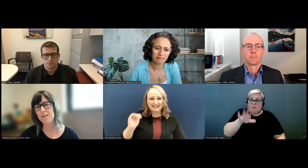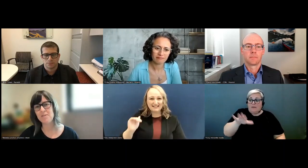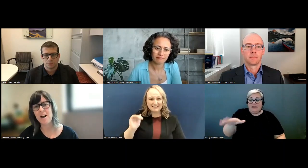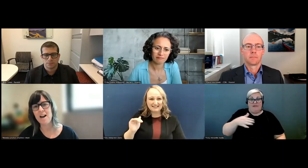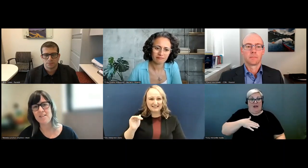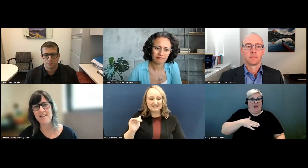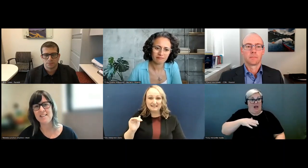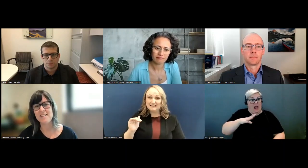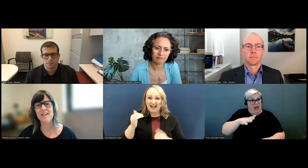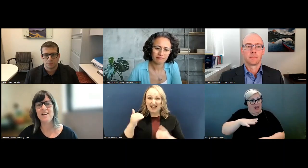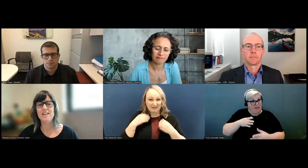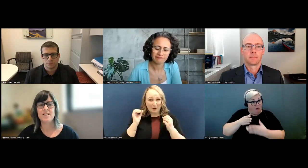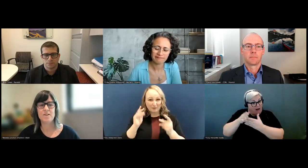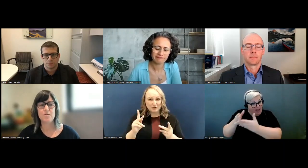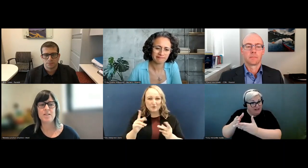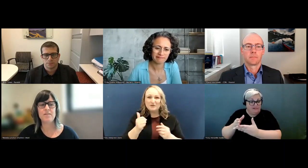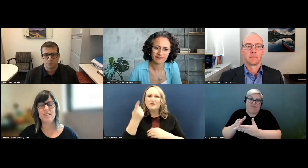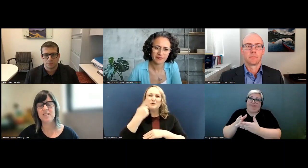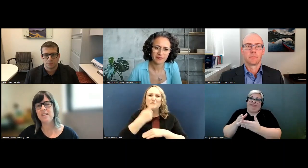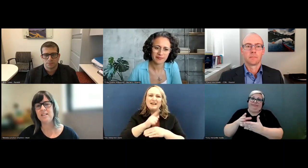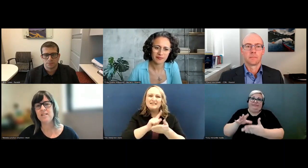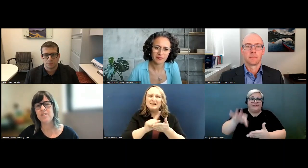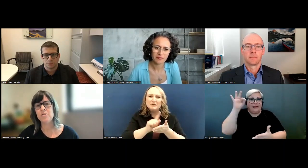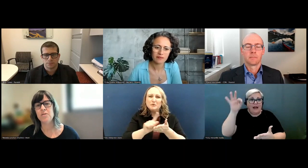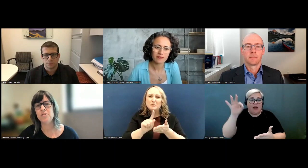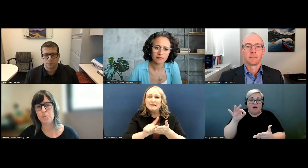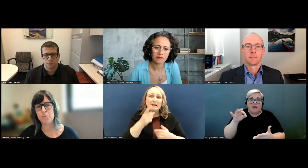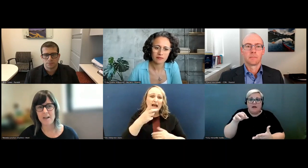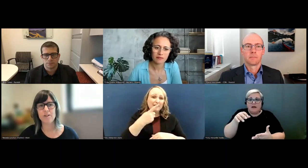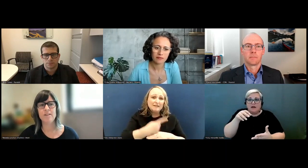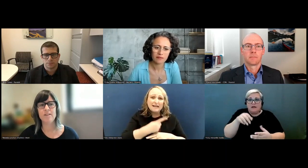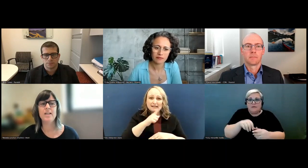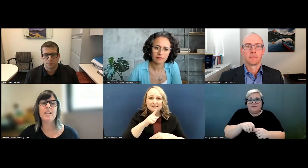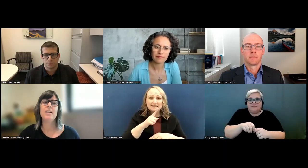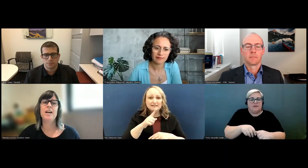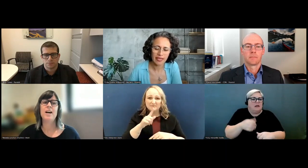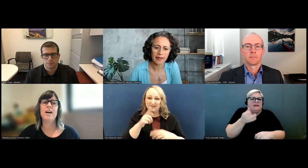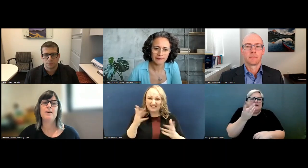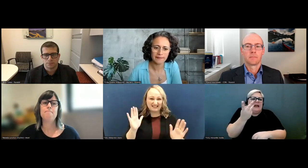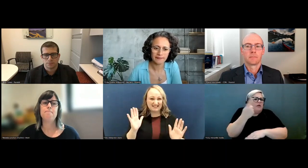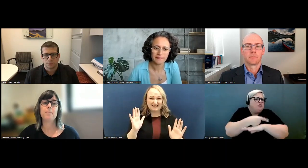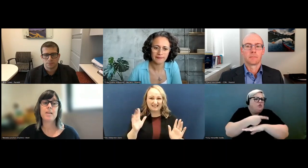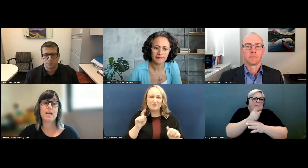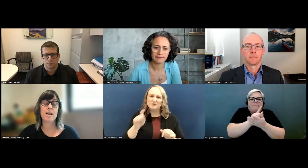days a week for half days. So we definitely need to do better.